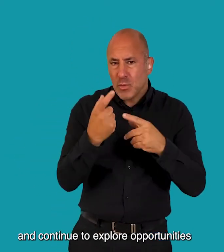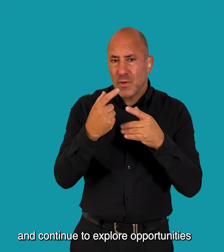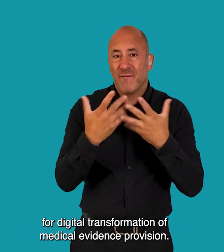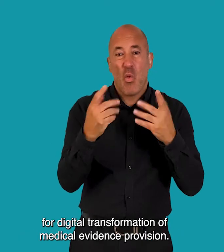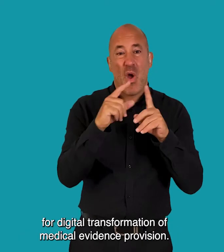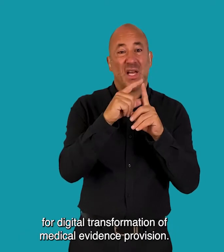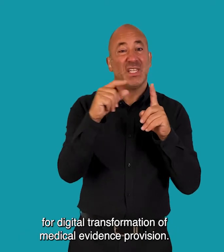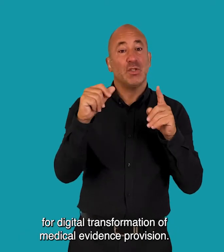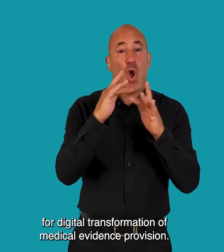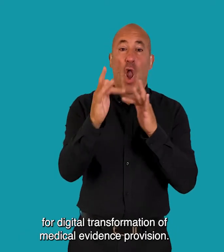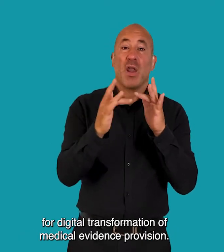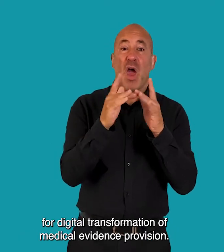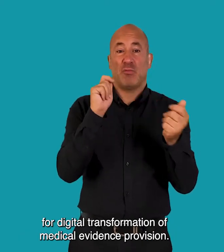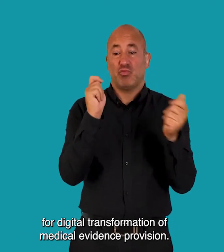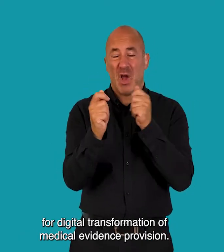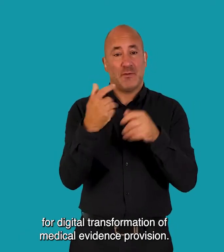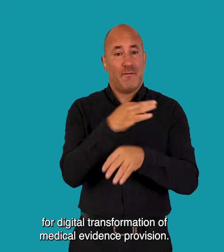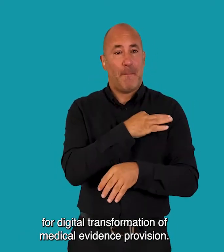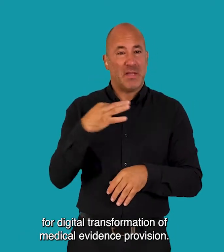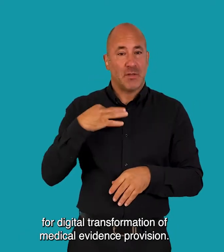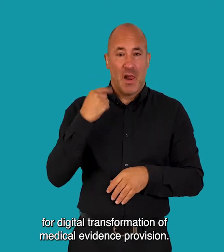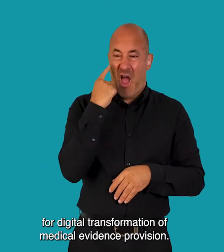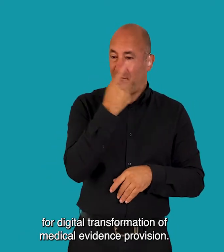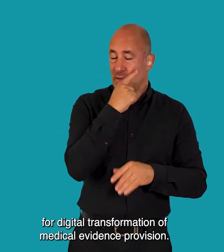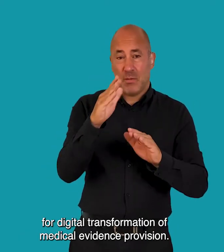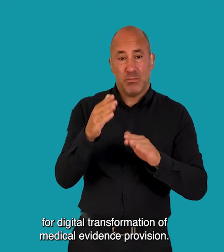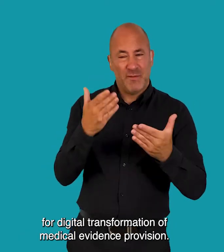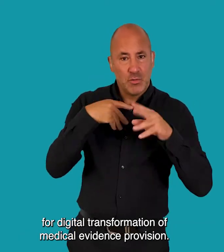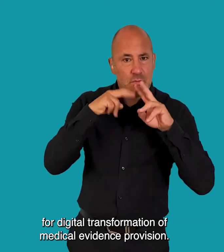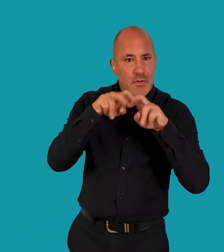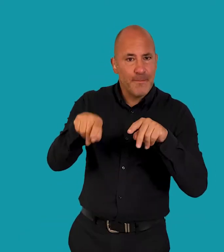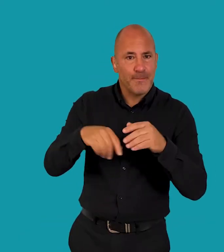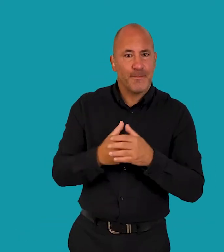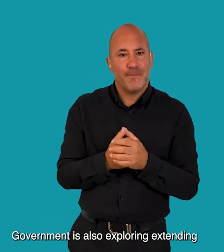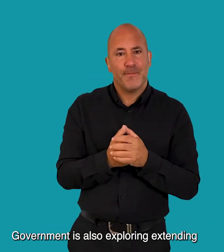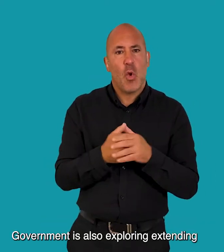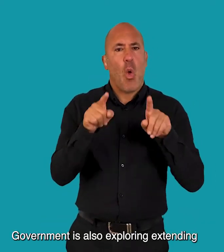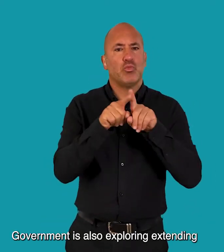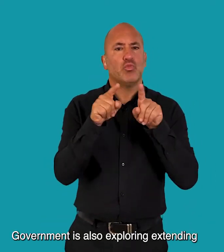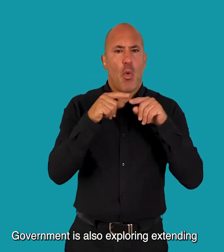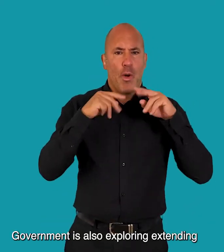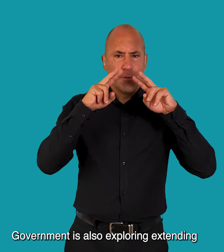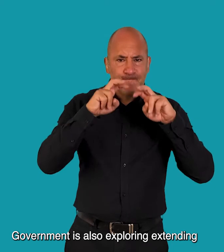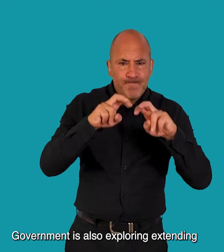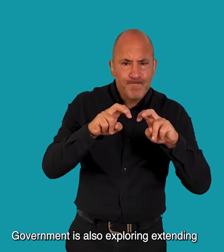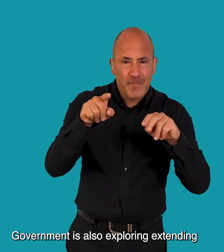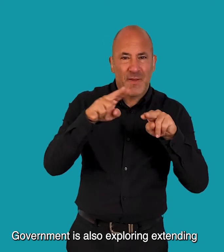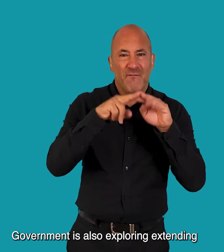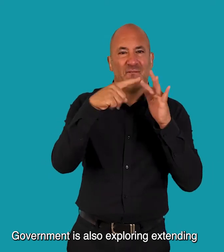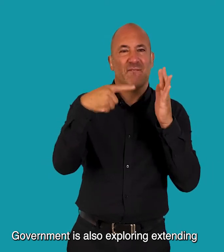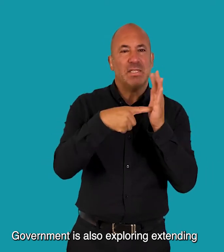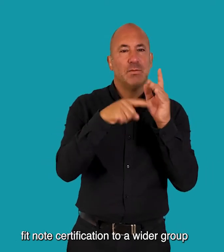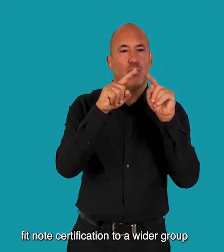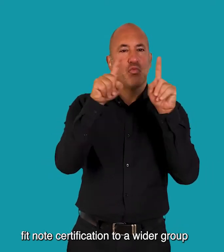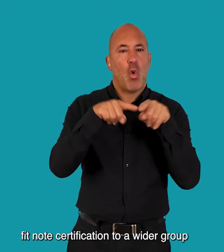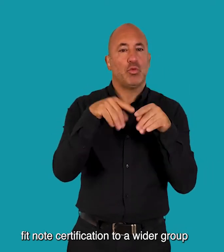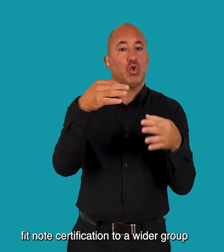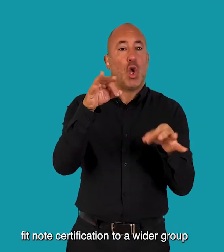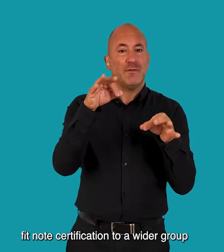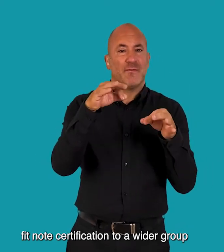for digital transformation of medical evidence provision. Government is also exploring extending FitNote certification